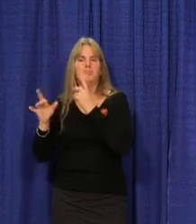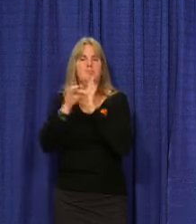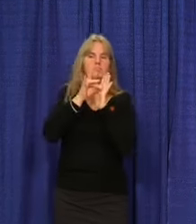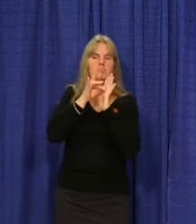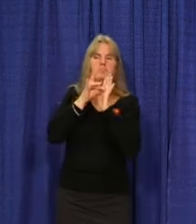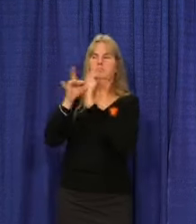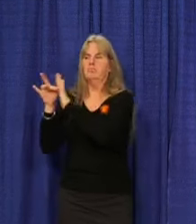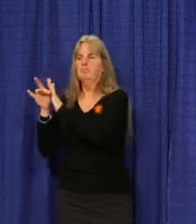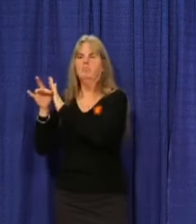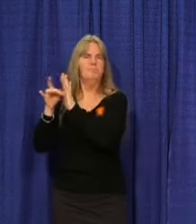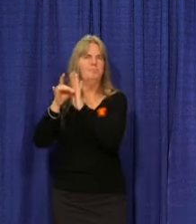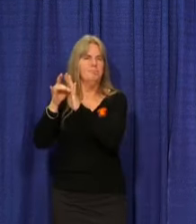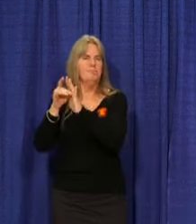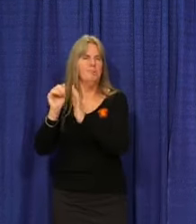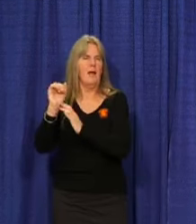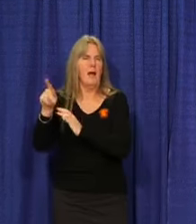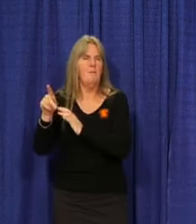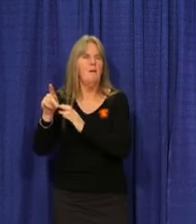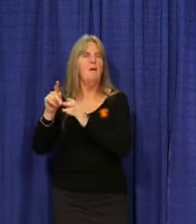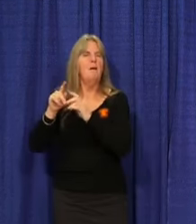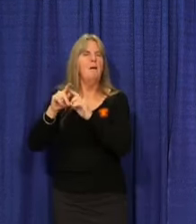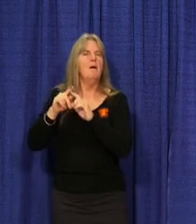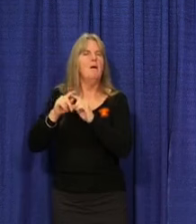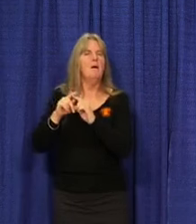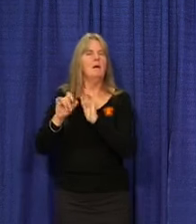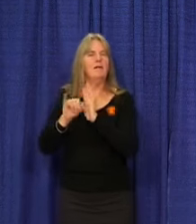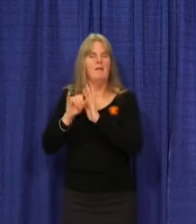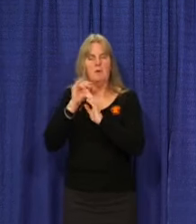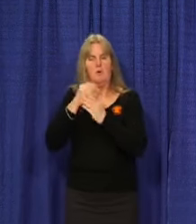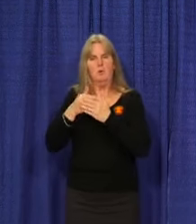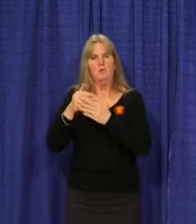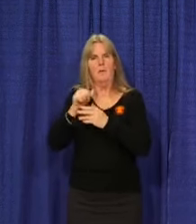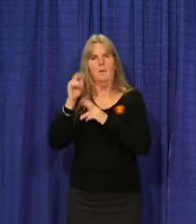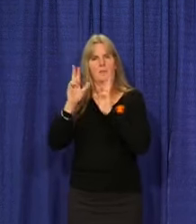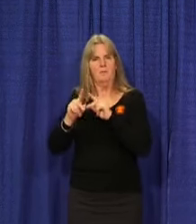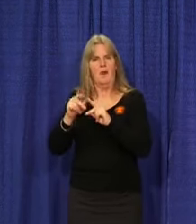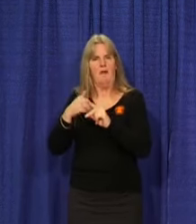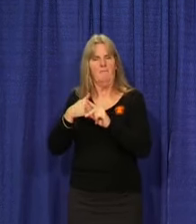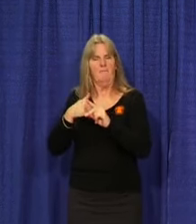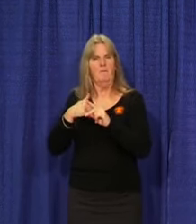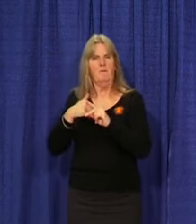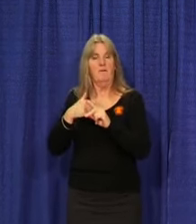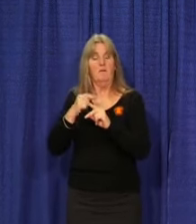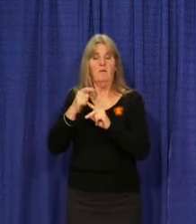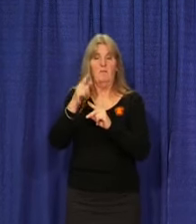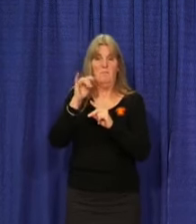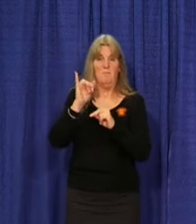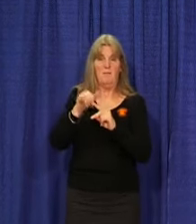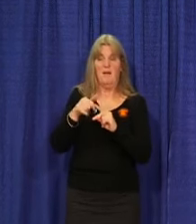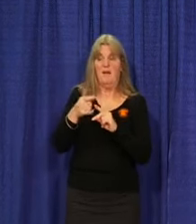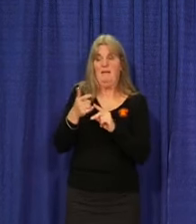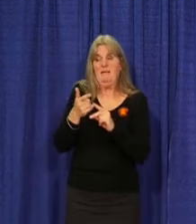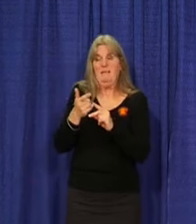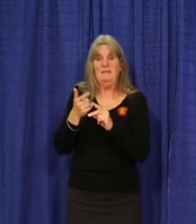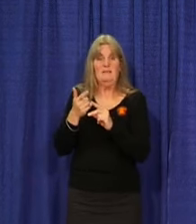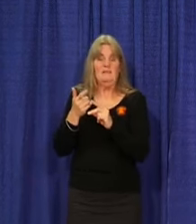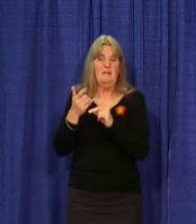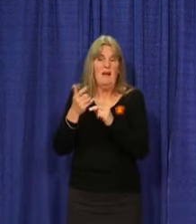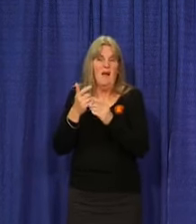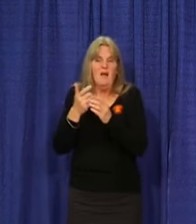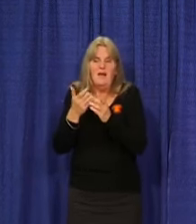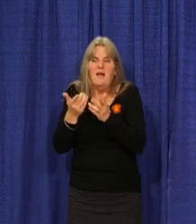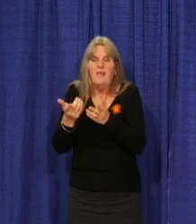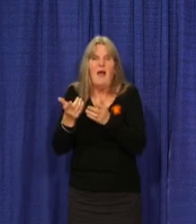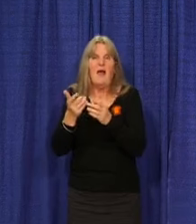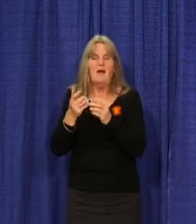But it's difficult to tell through those what is the significance of those contacts. And so does it